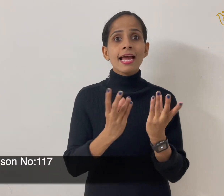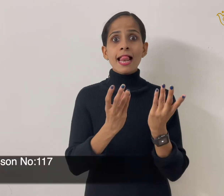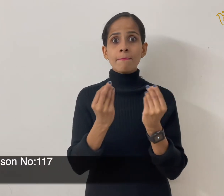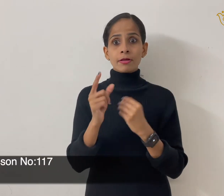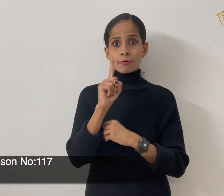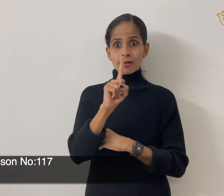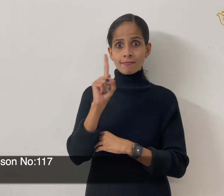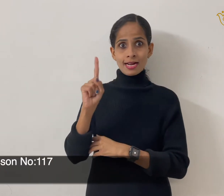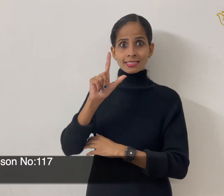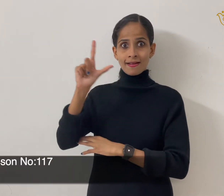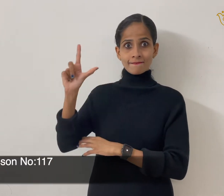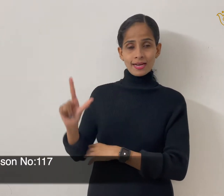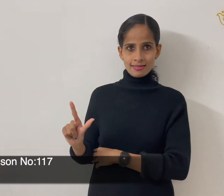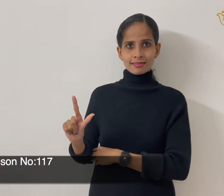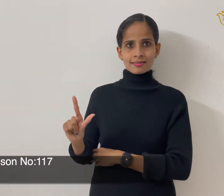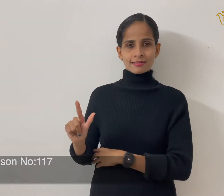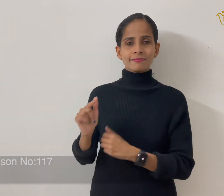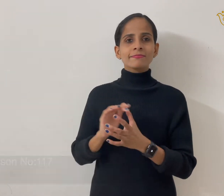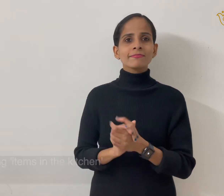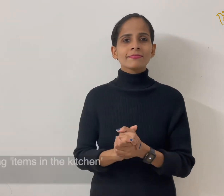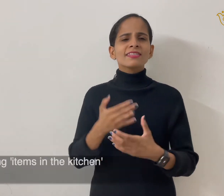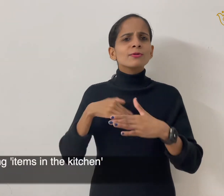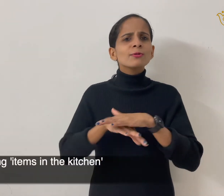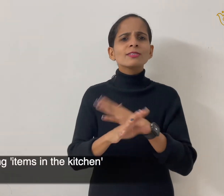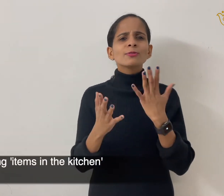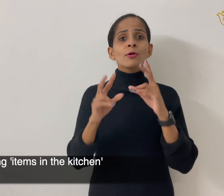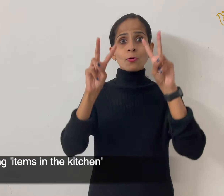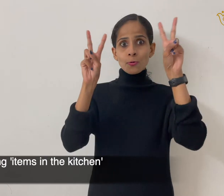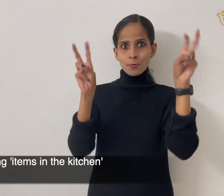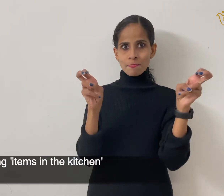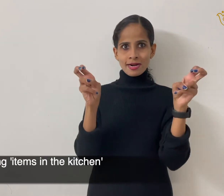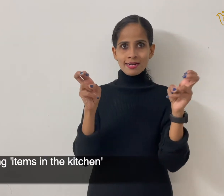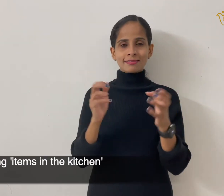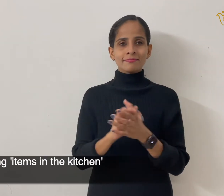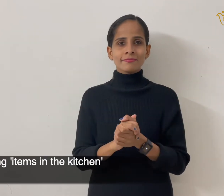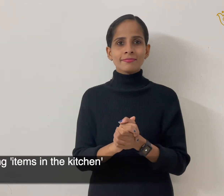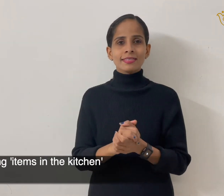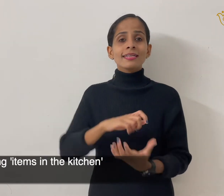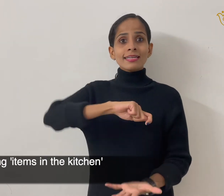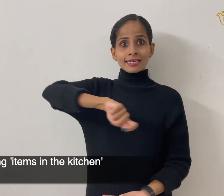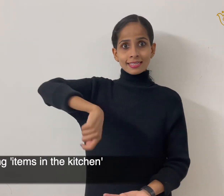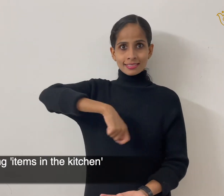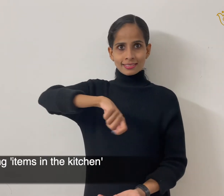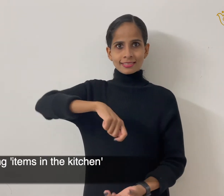117. The topic being items in the kitchen.